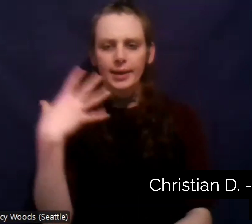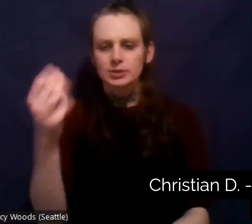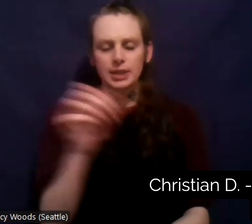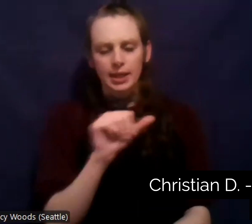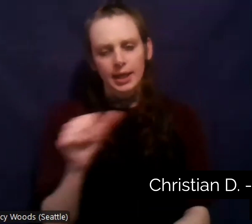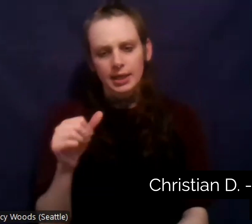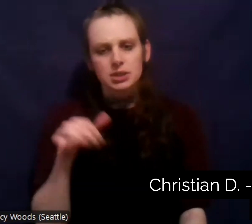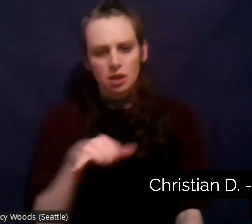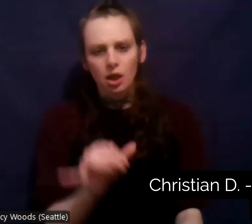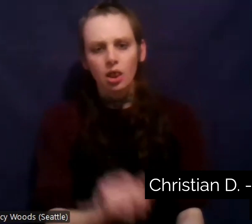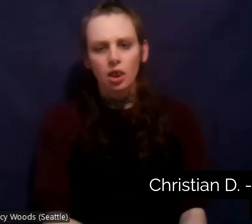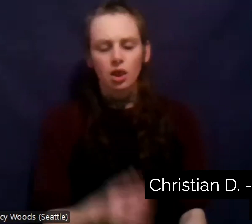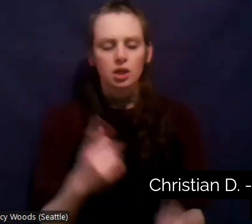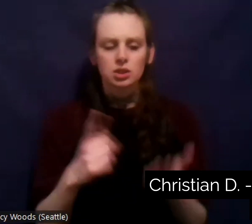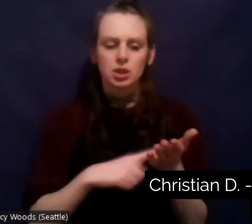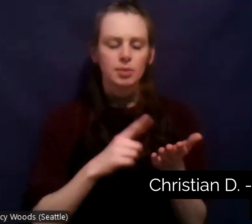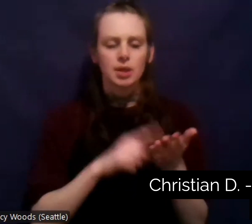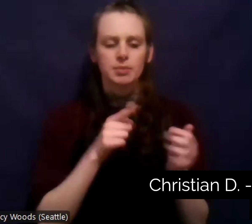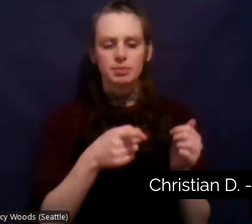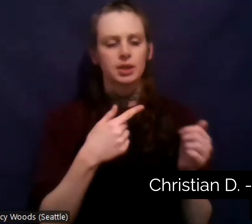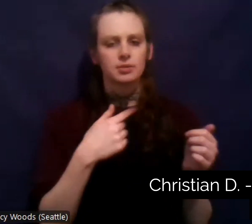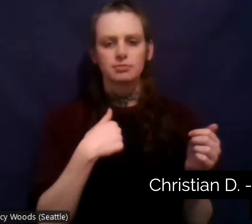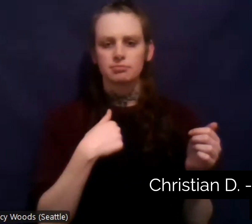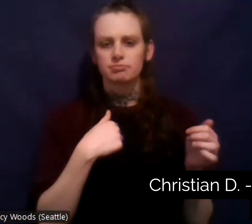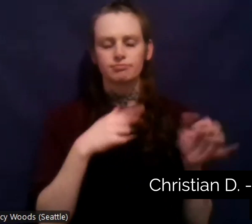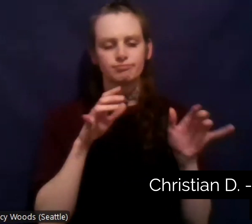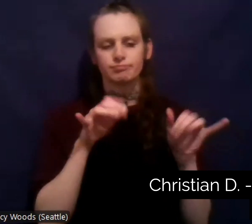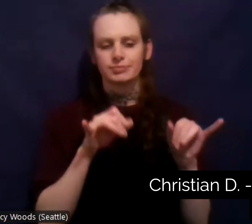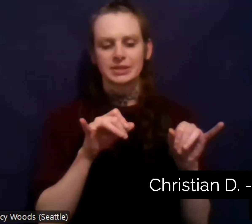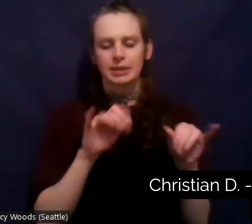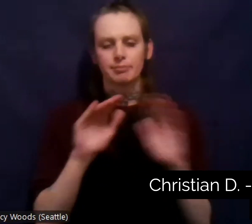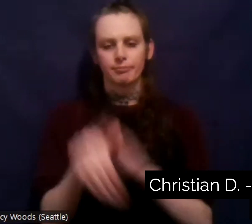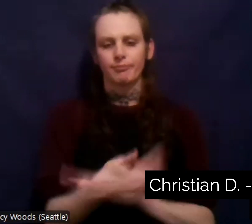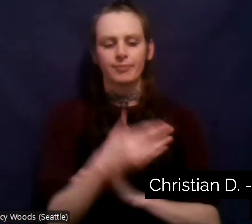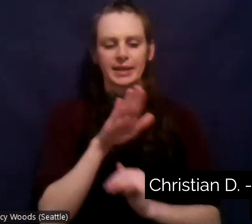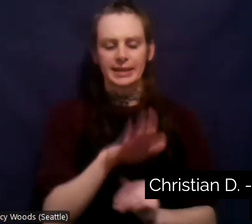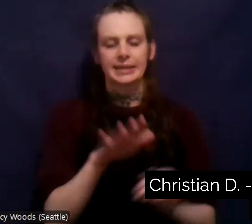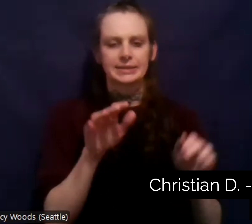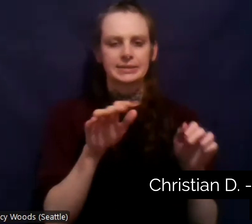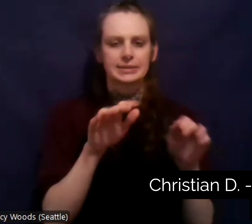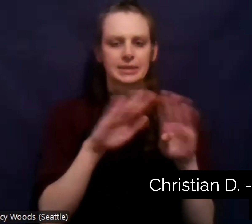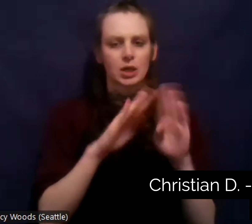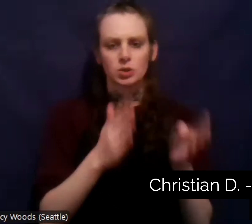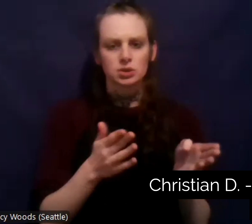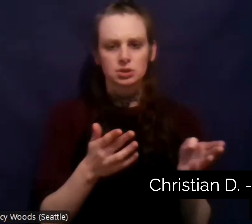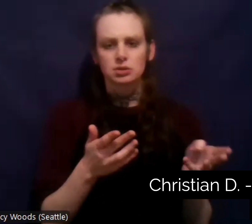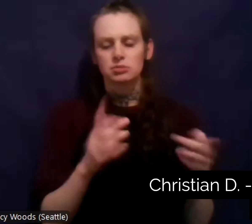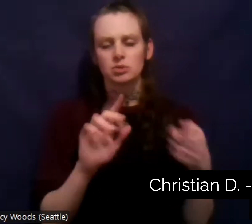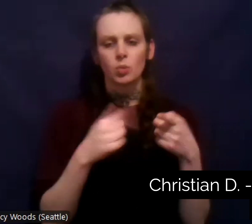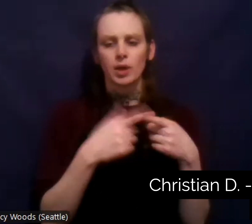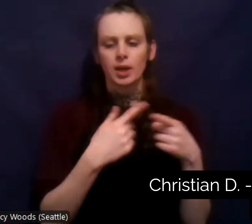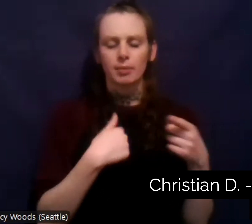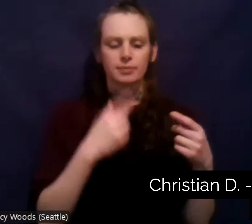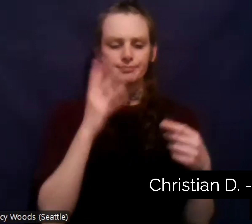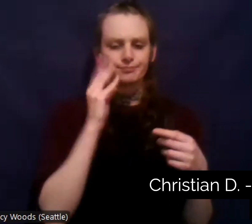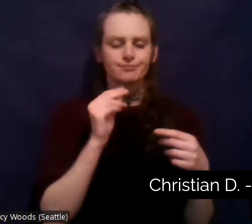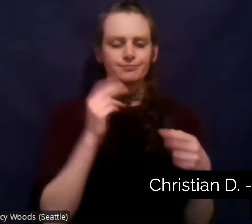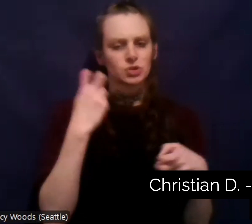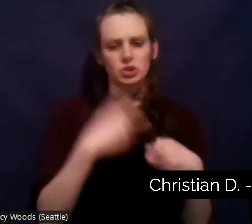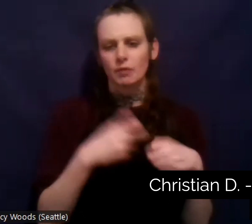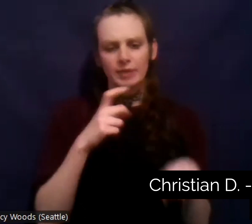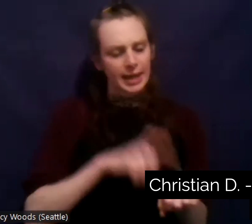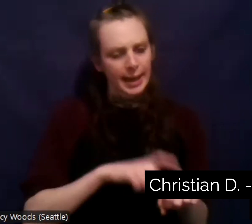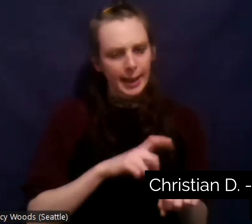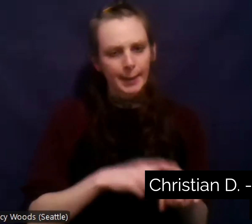I at times I sleep at his place because I'm just going through really hard times, and sometimes my sponsor's